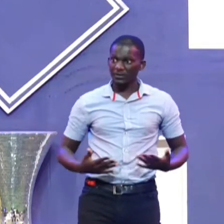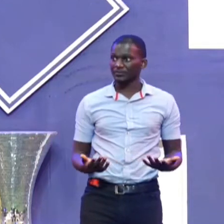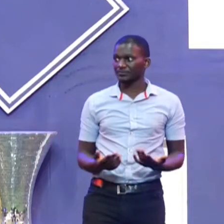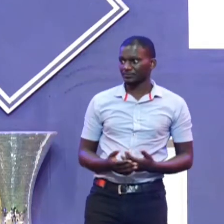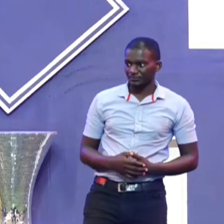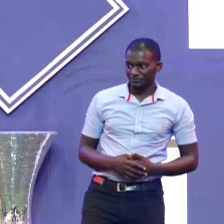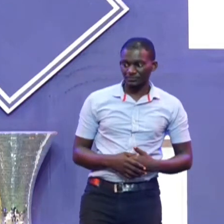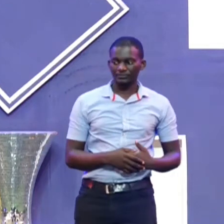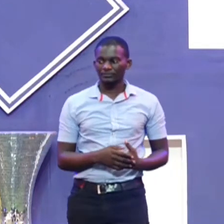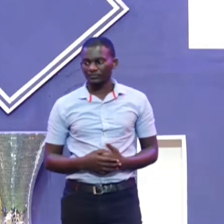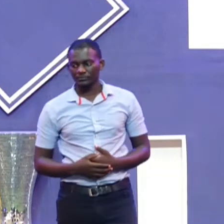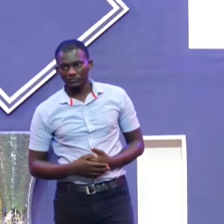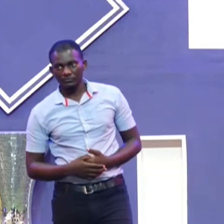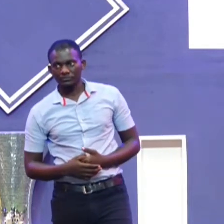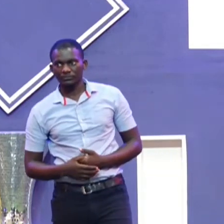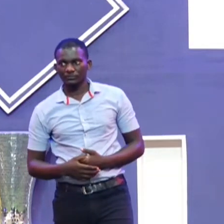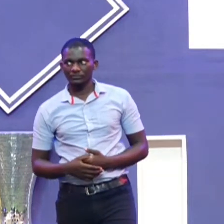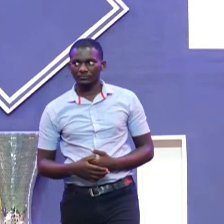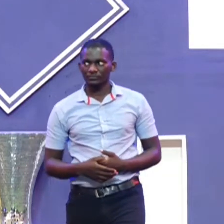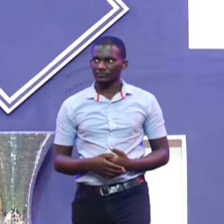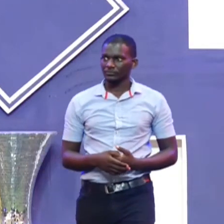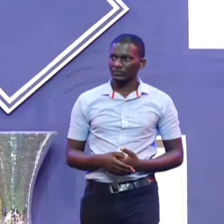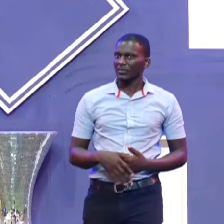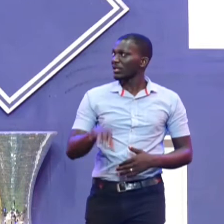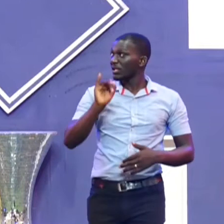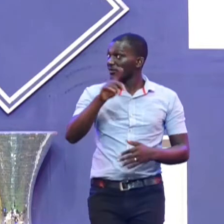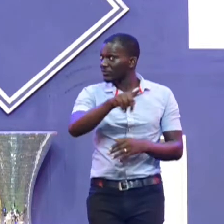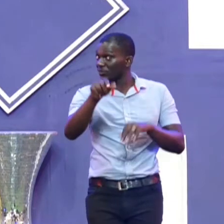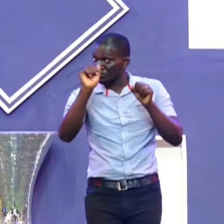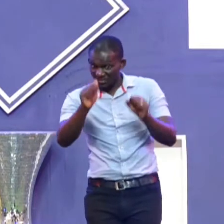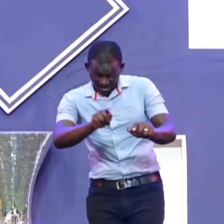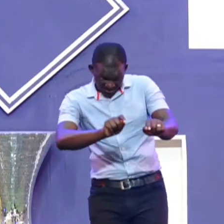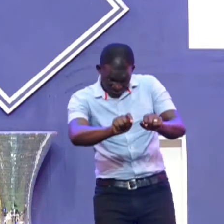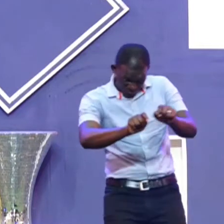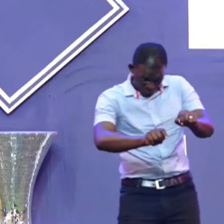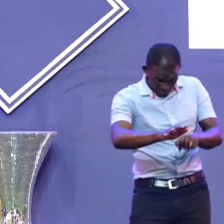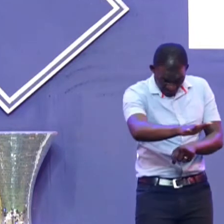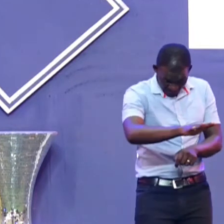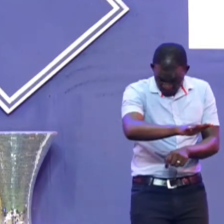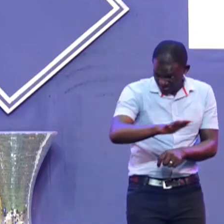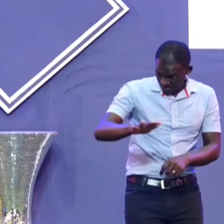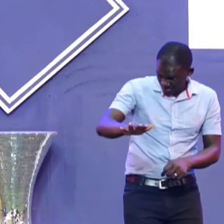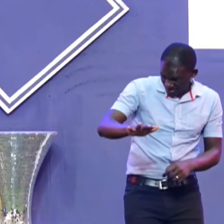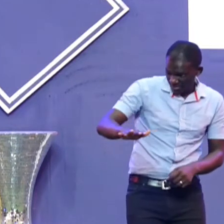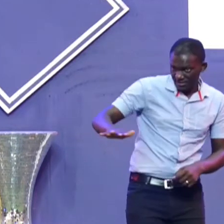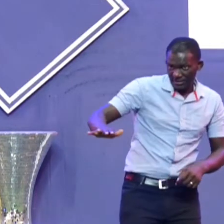body. And if you can rule in those areas, era singa oba osobola okuba ng'ofuga